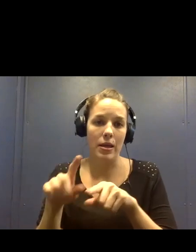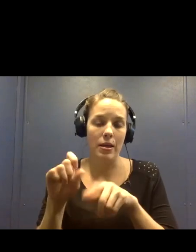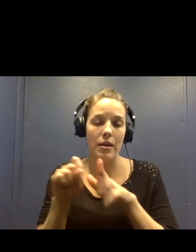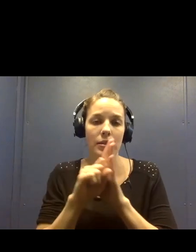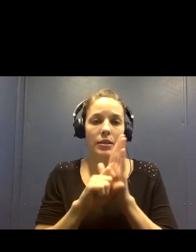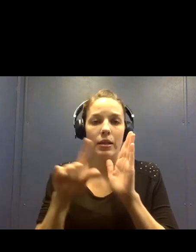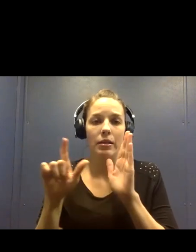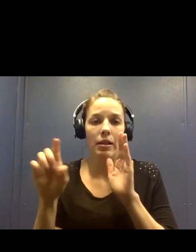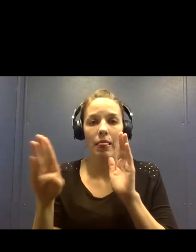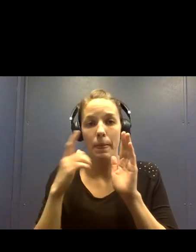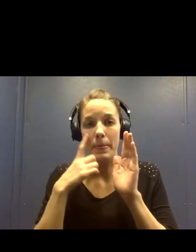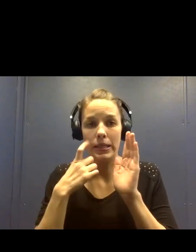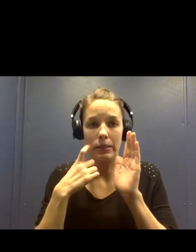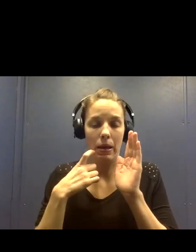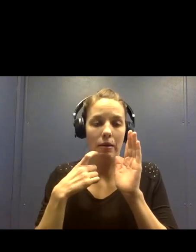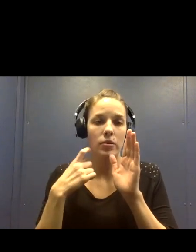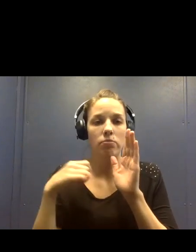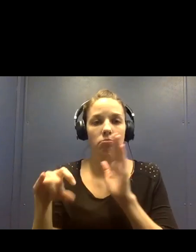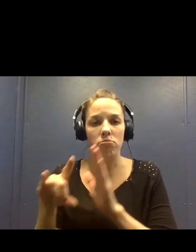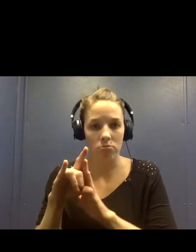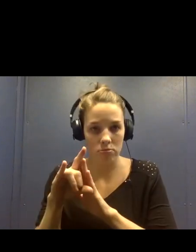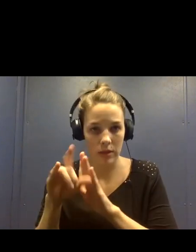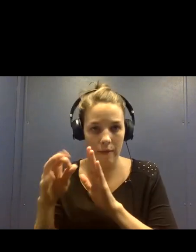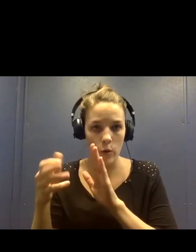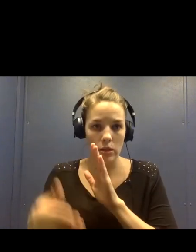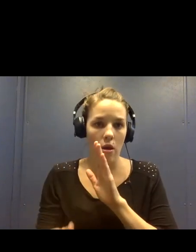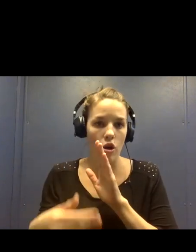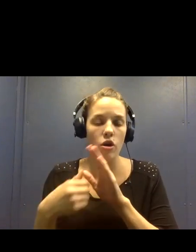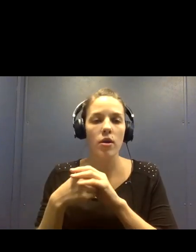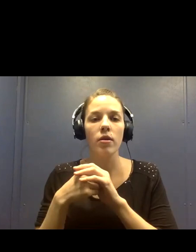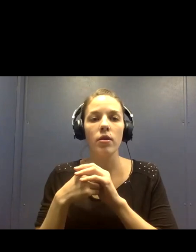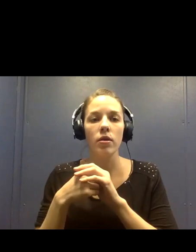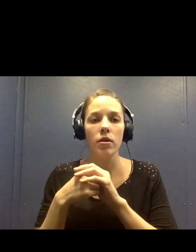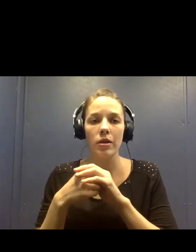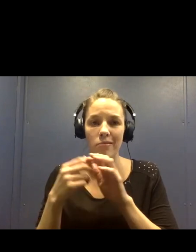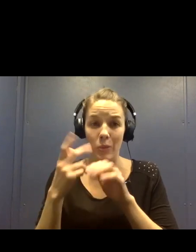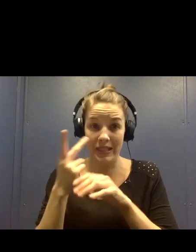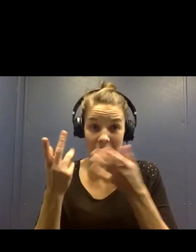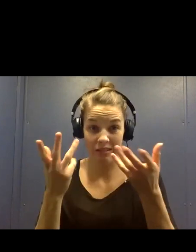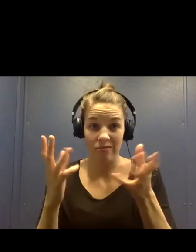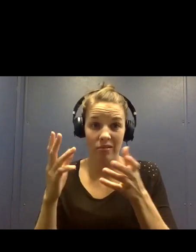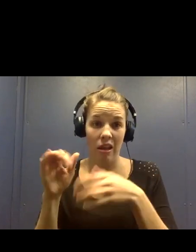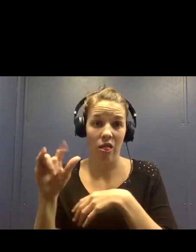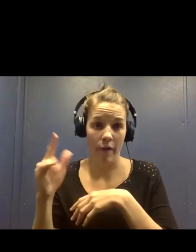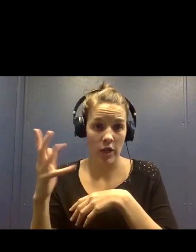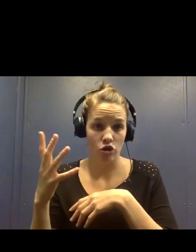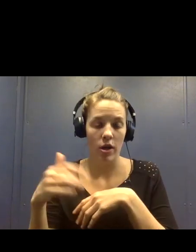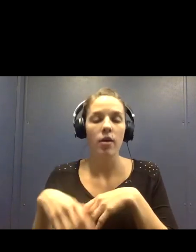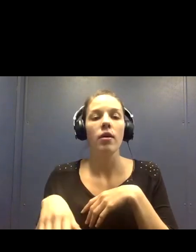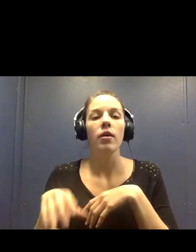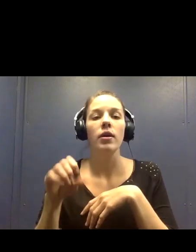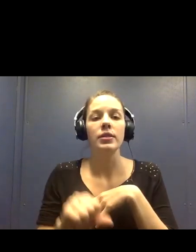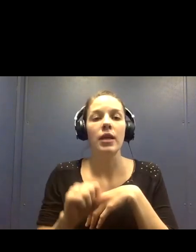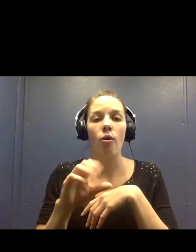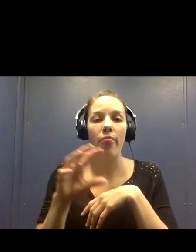that I suspect would identify it if it was present. Has been seen in Illinois. The South African